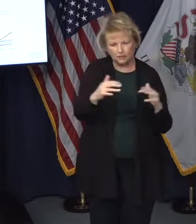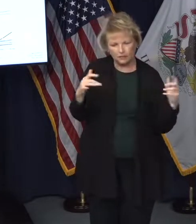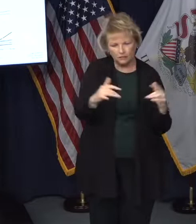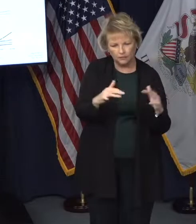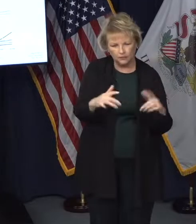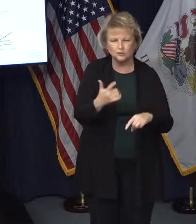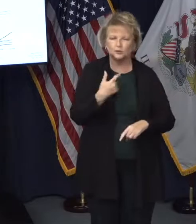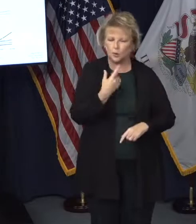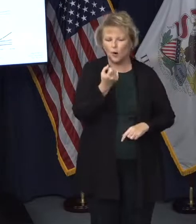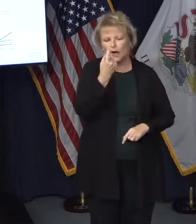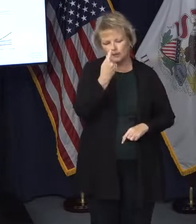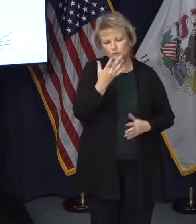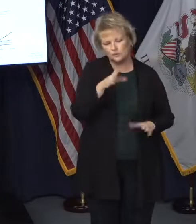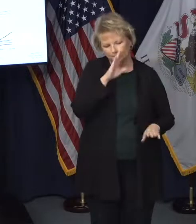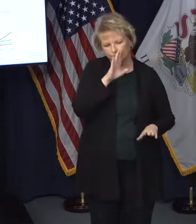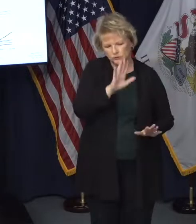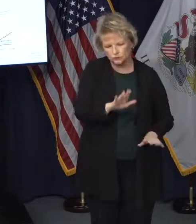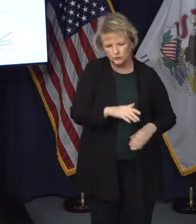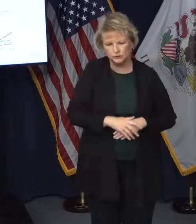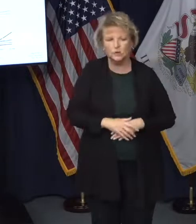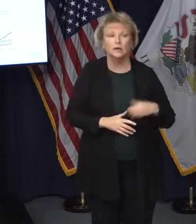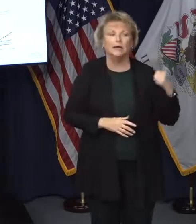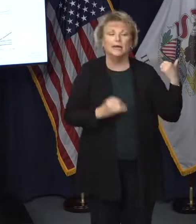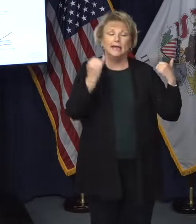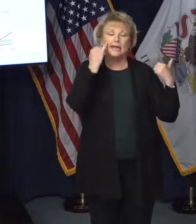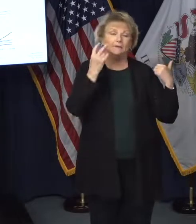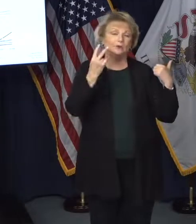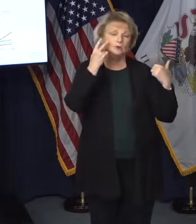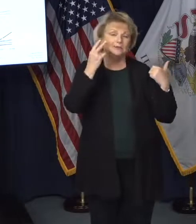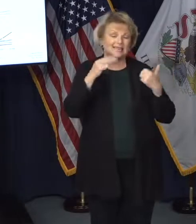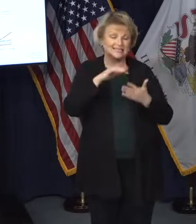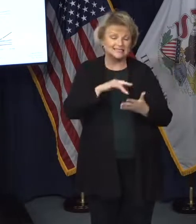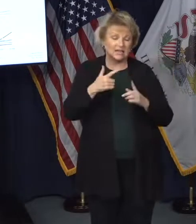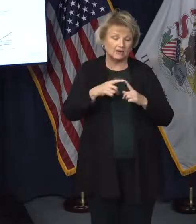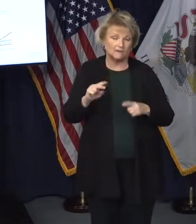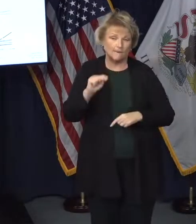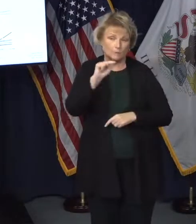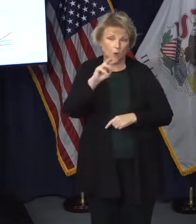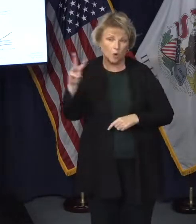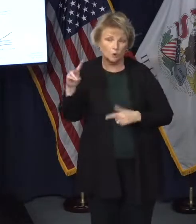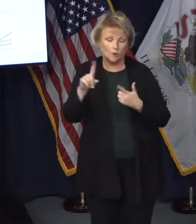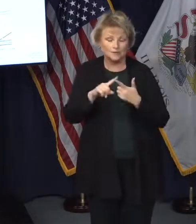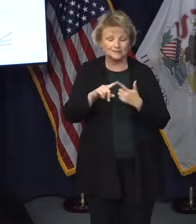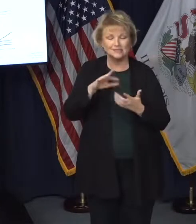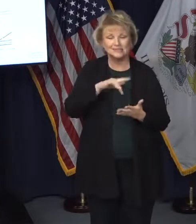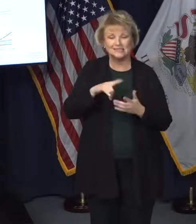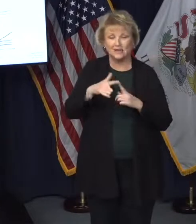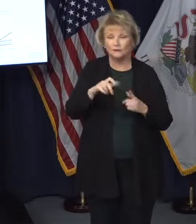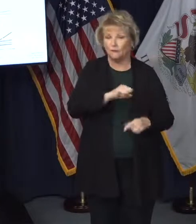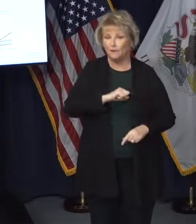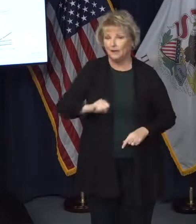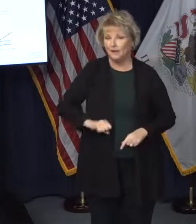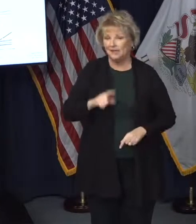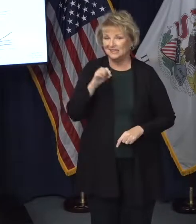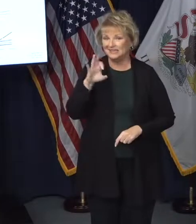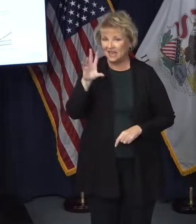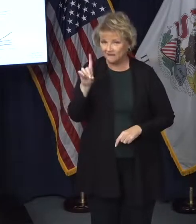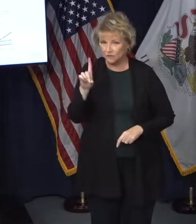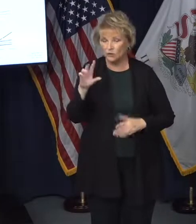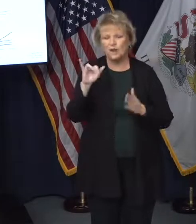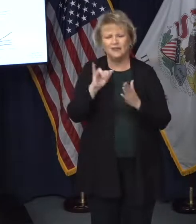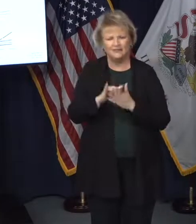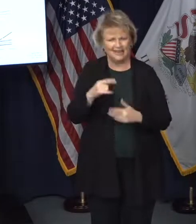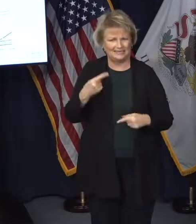I understand that was the thinking. And if you look at the Northwestern and Stanford study, if I may say, this became something of a debate, I